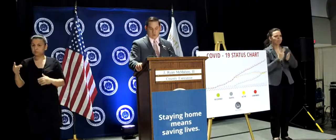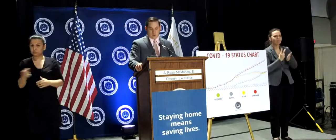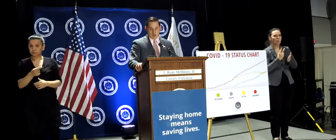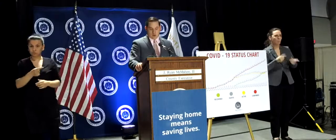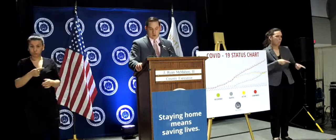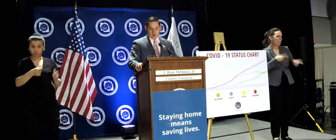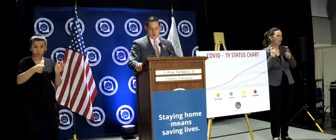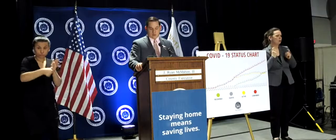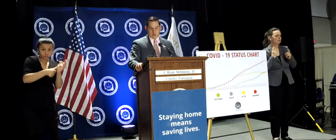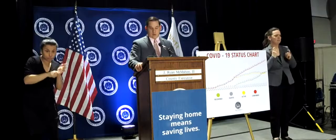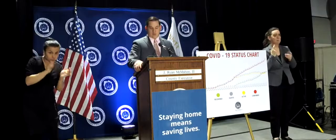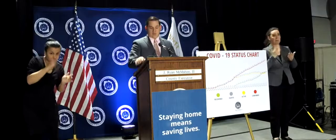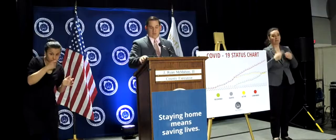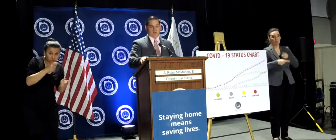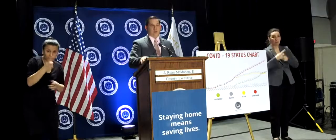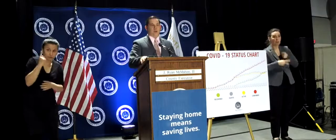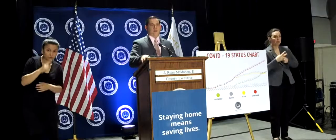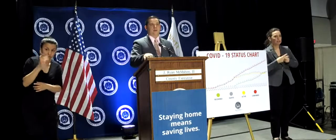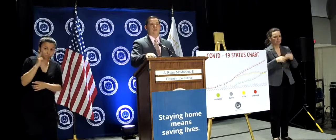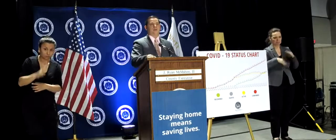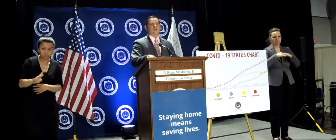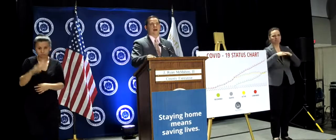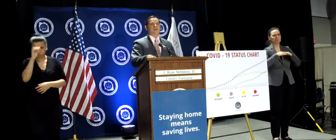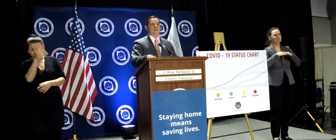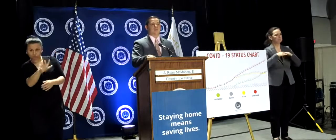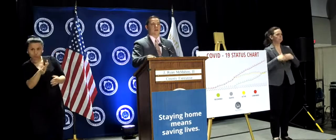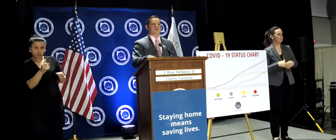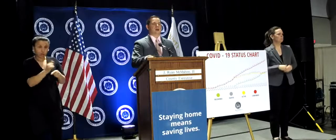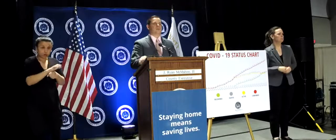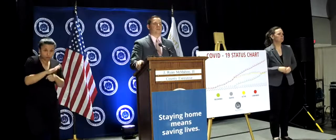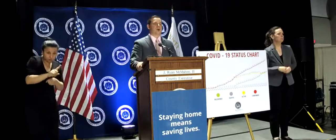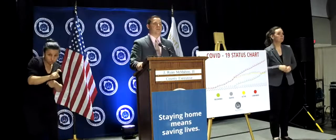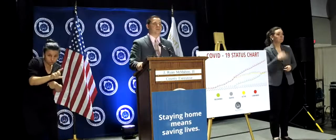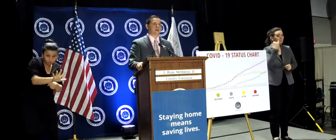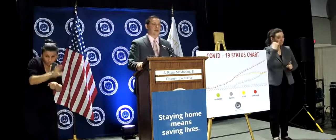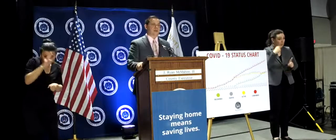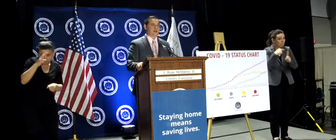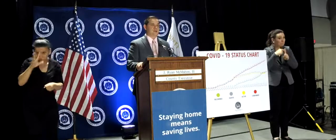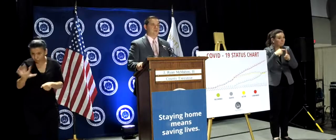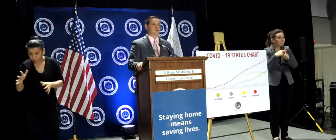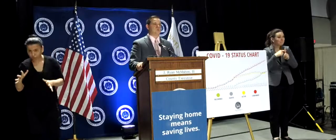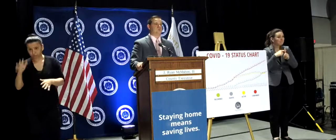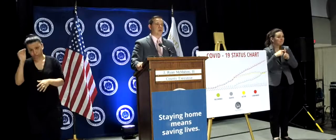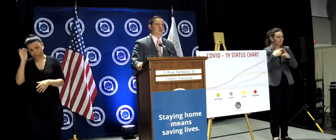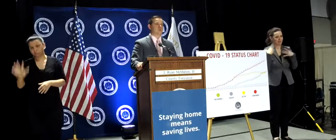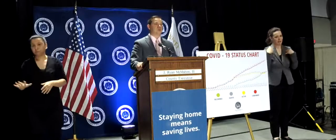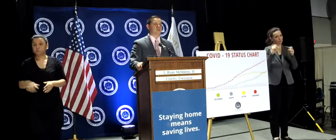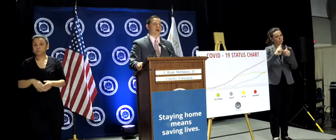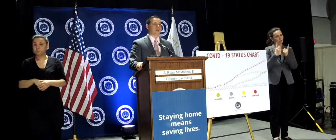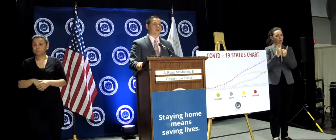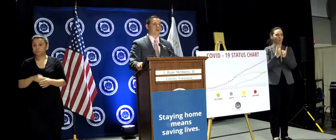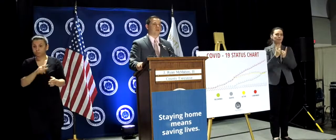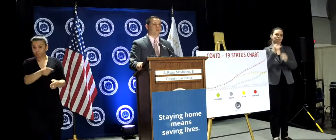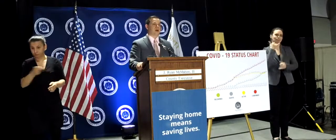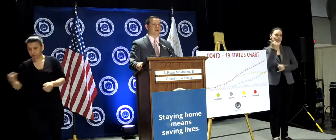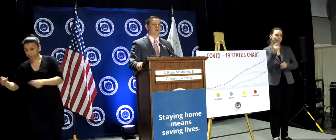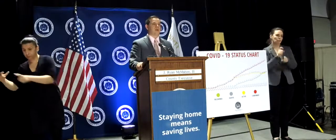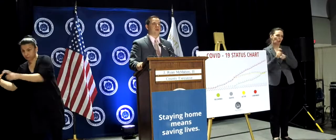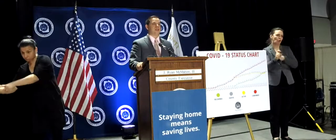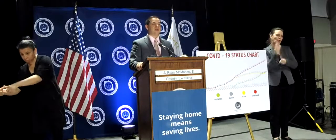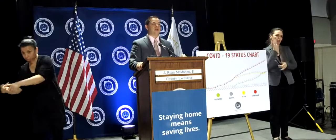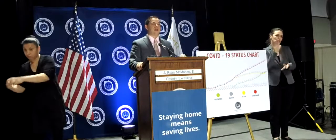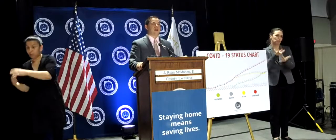hours. From that point, if you have a positive test, our health department's going to contact you, as would your primary care